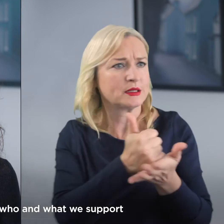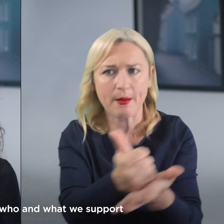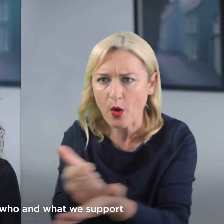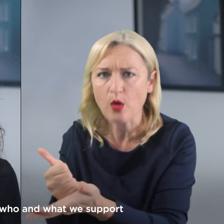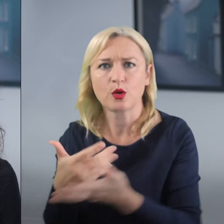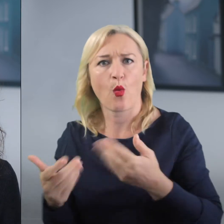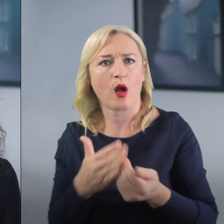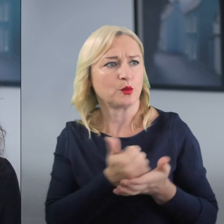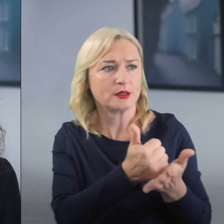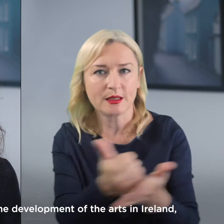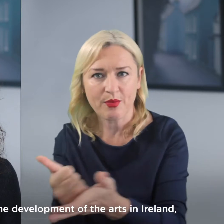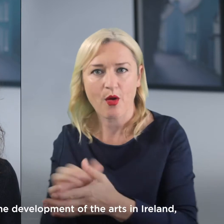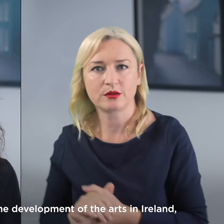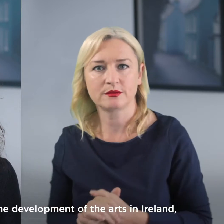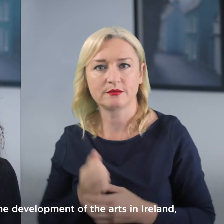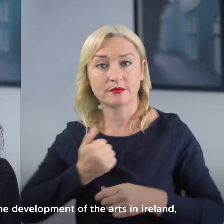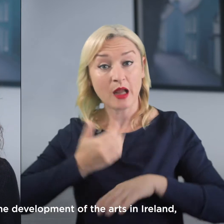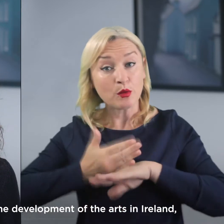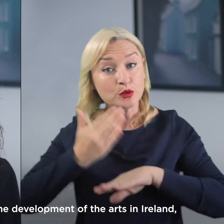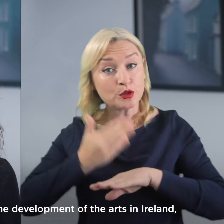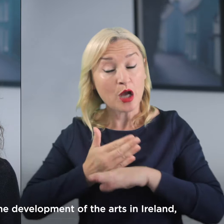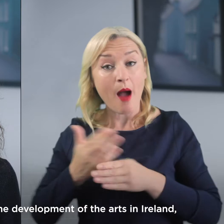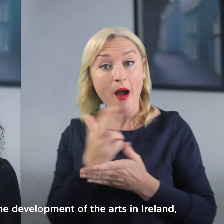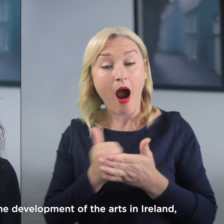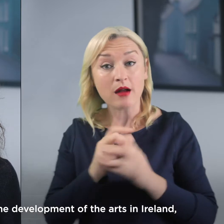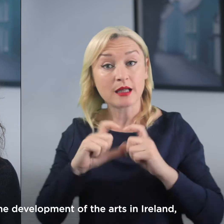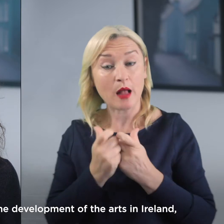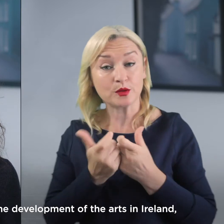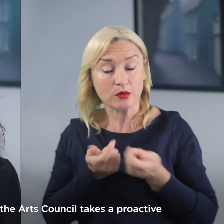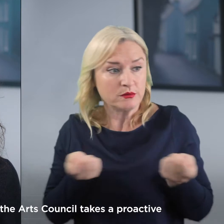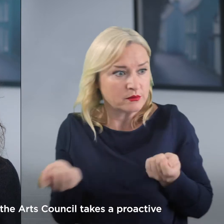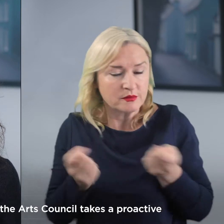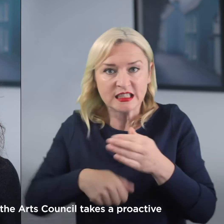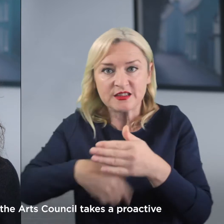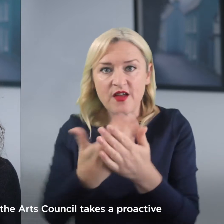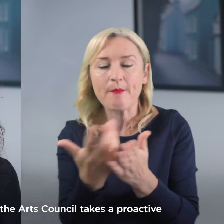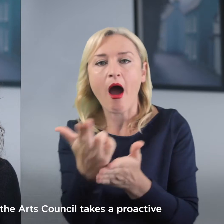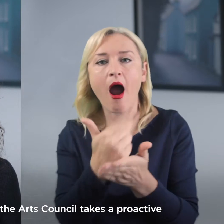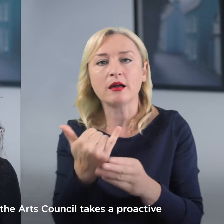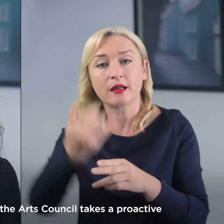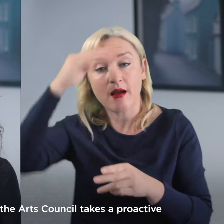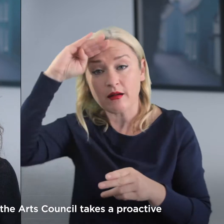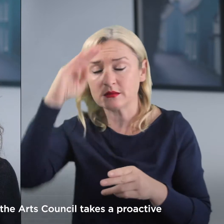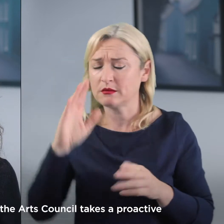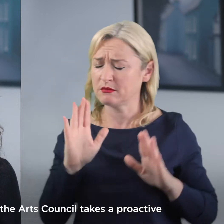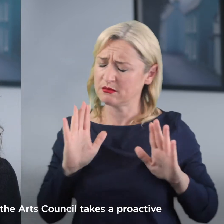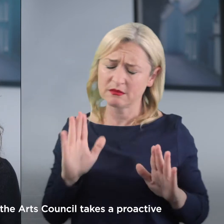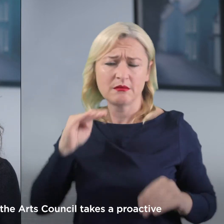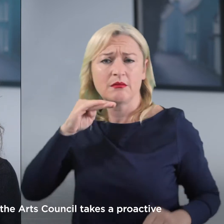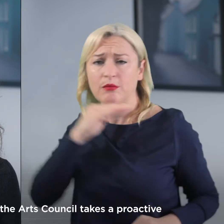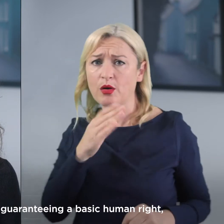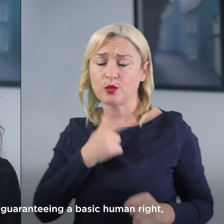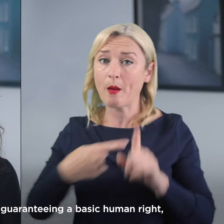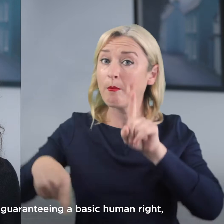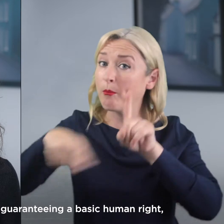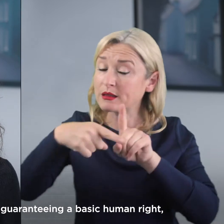support. As the agency tasked with the development of the arts in Ireland, we think it is crucial that the Arts Council takes a